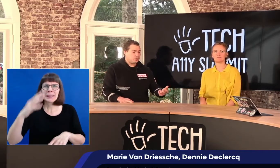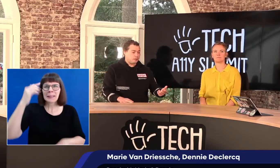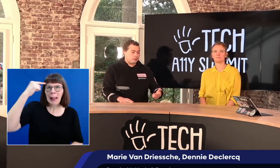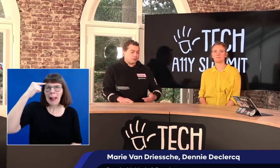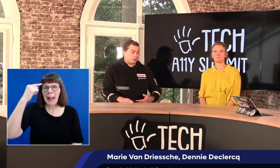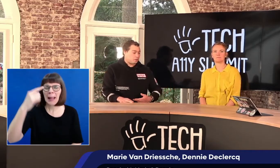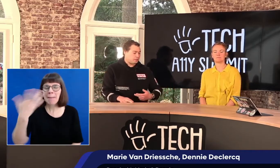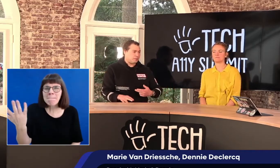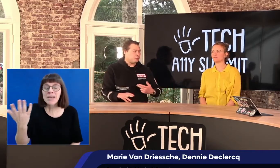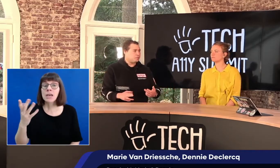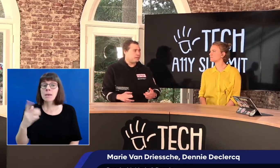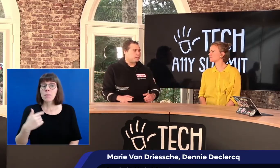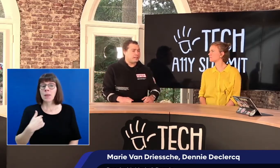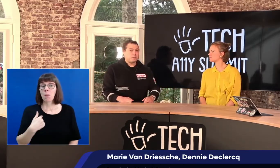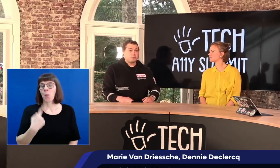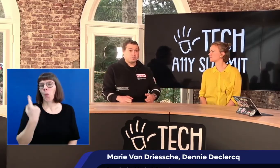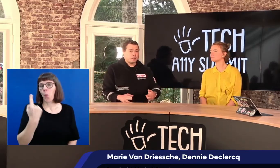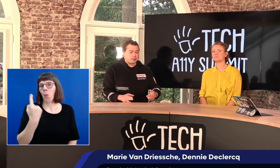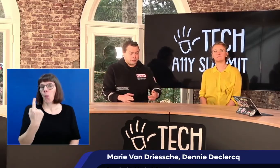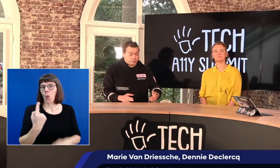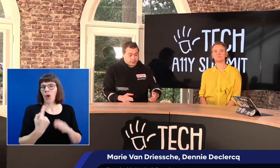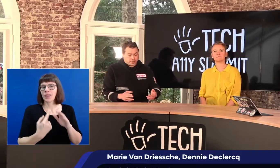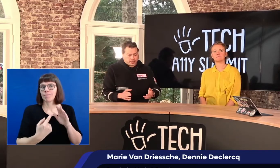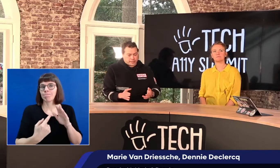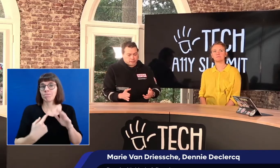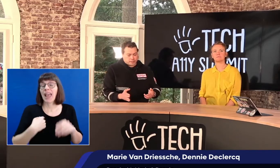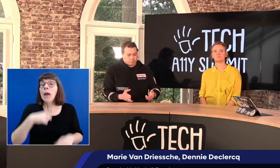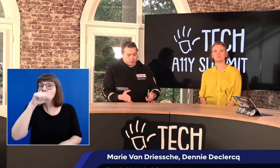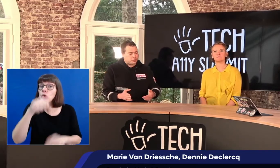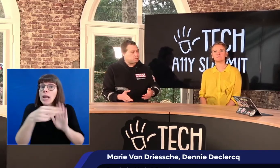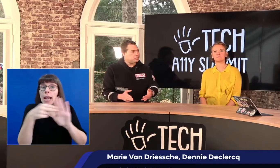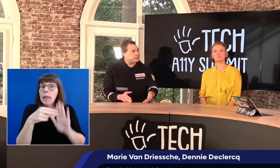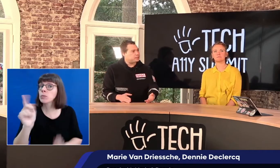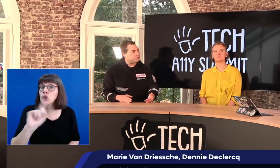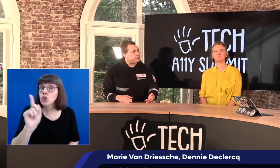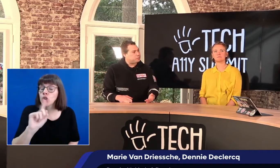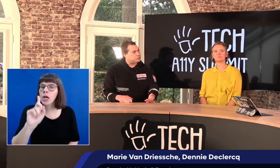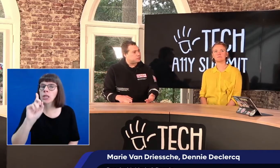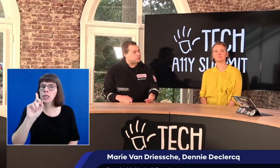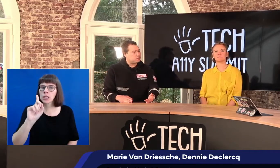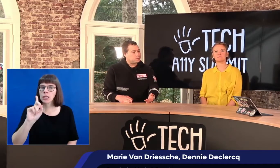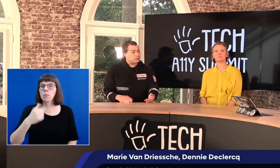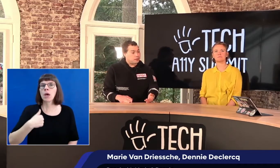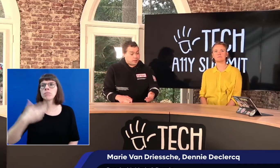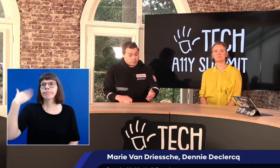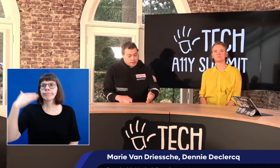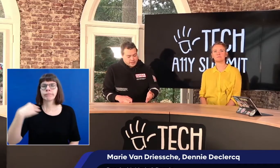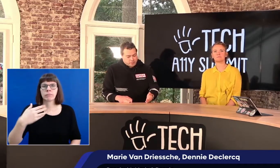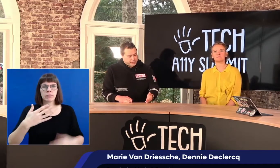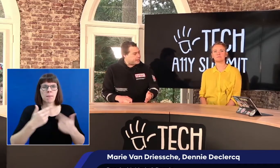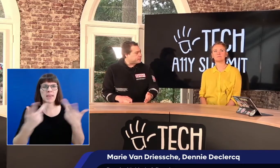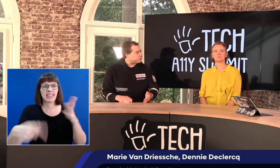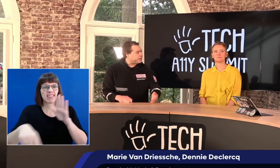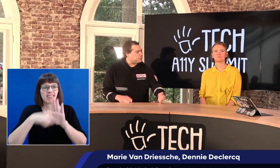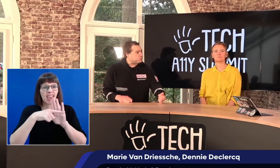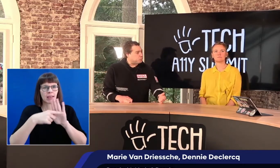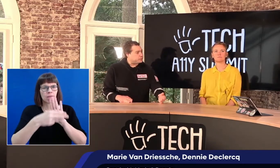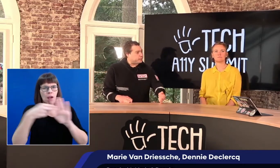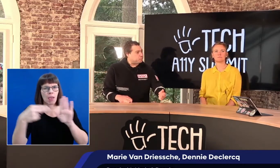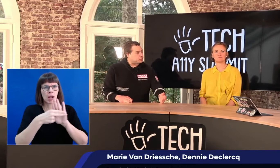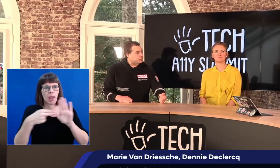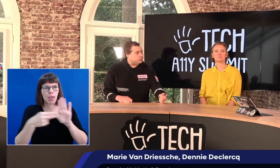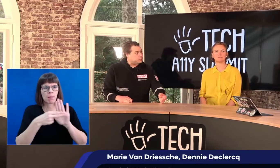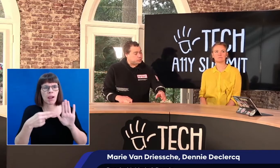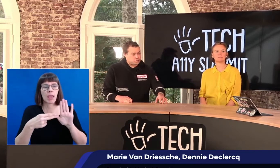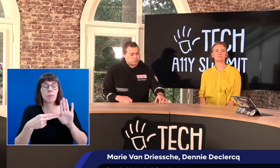example. Because I'm not a fan of labels, but I had in the past a lot of negative labels. I really created labels for